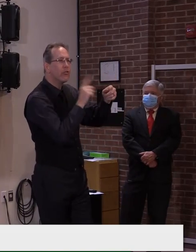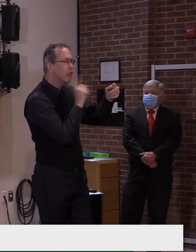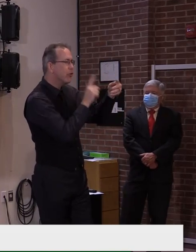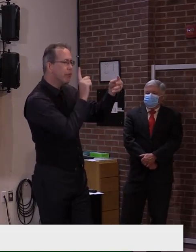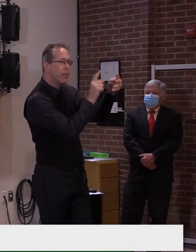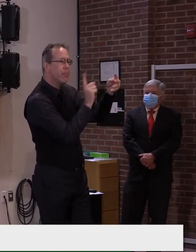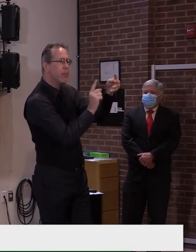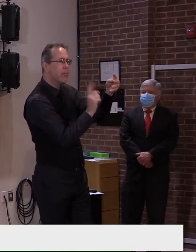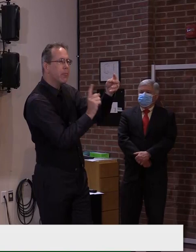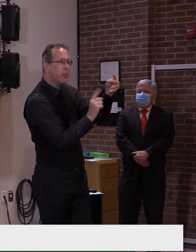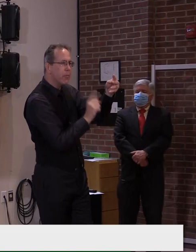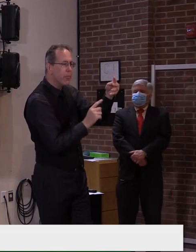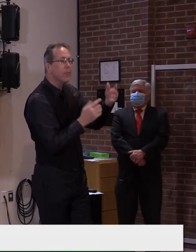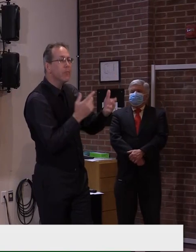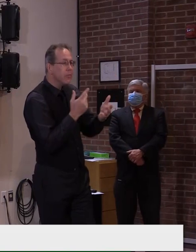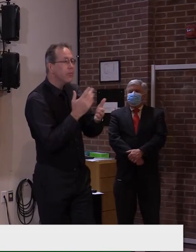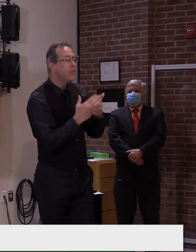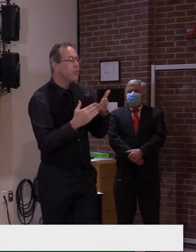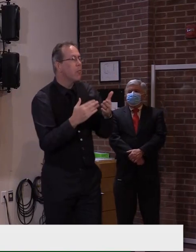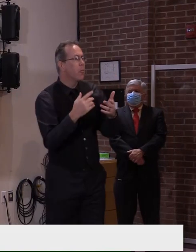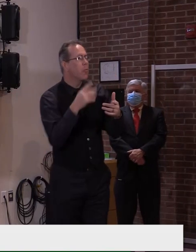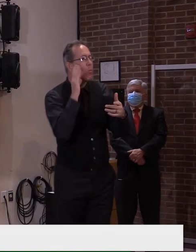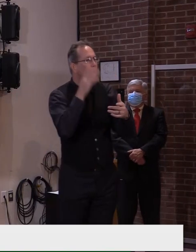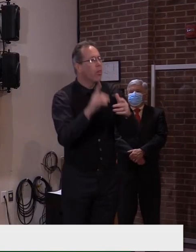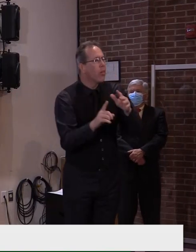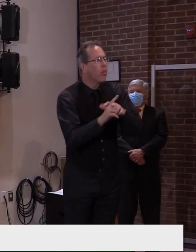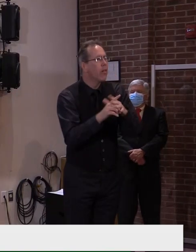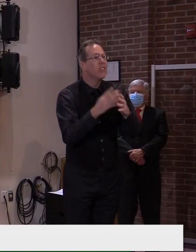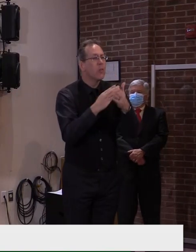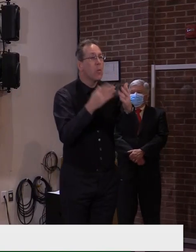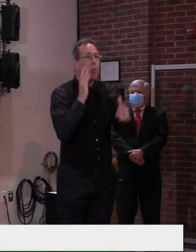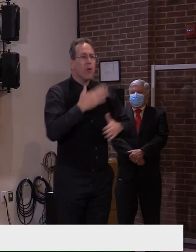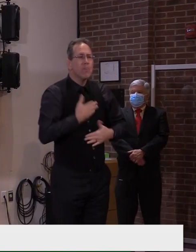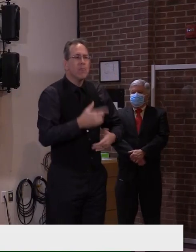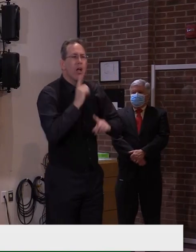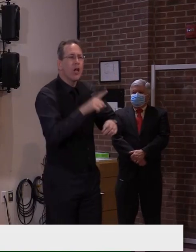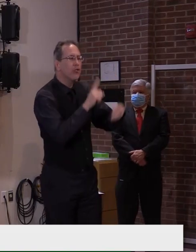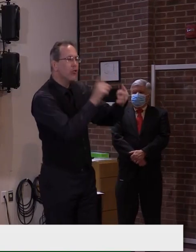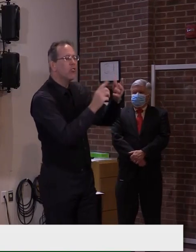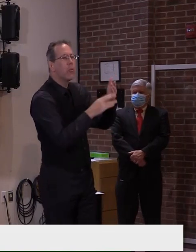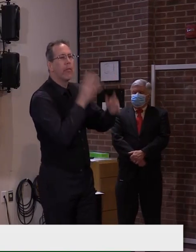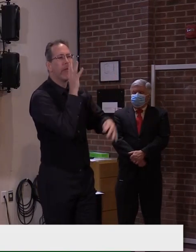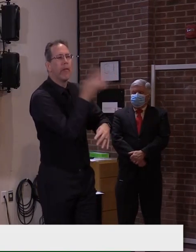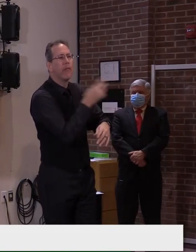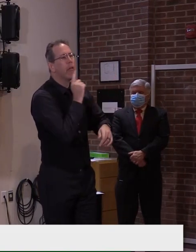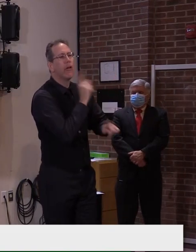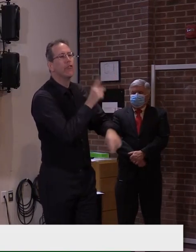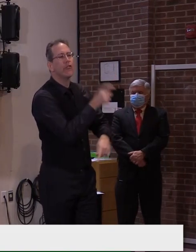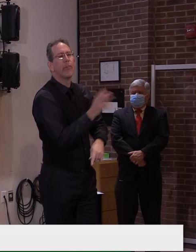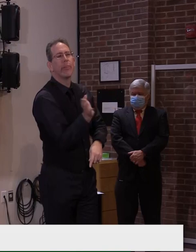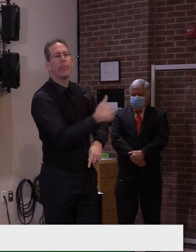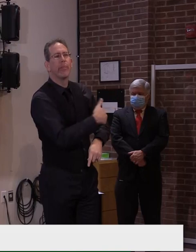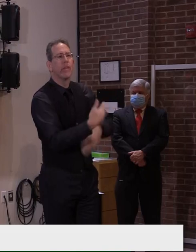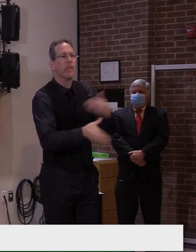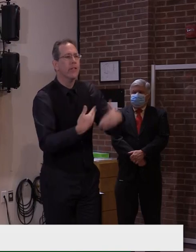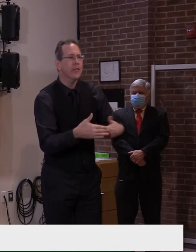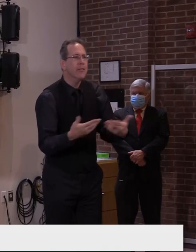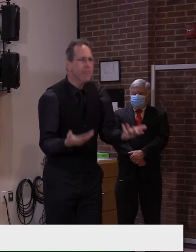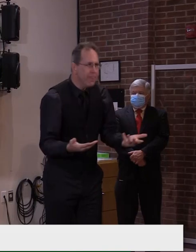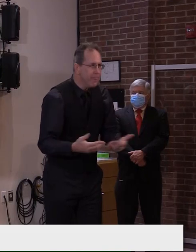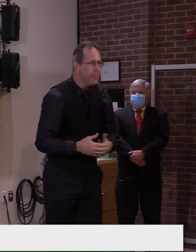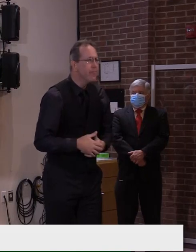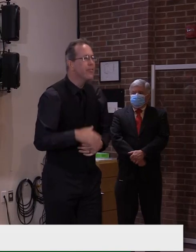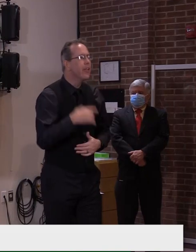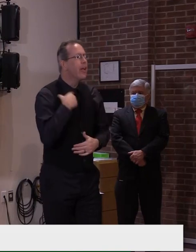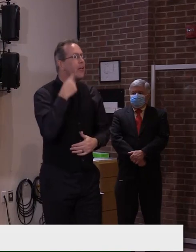their mind or they forget or what have you. And probably will learn more positives, but not all the negatives. So